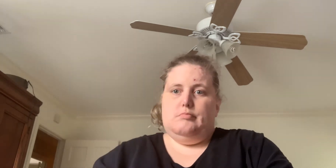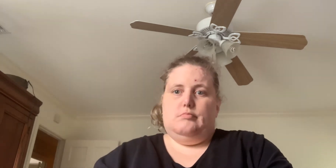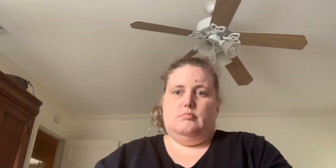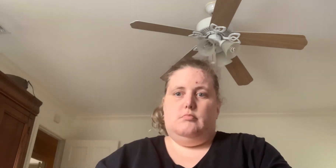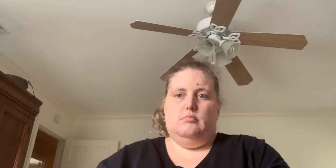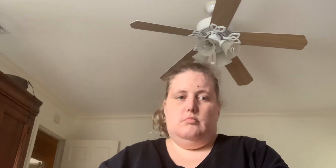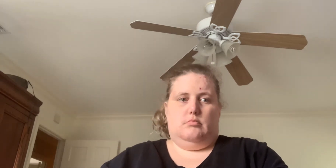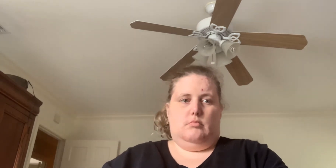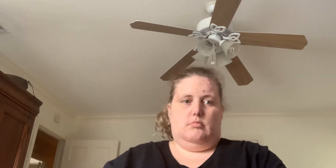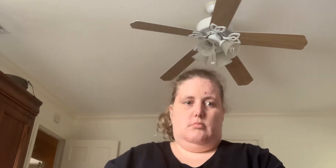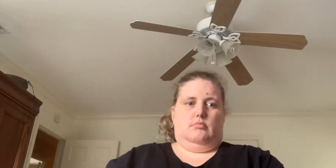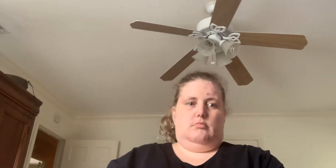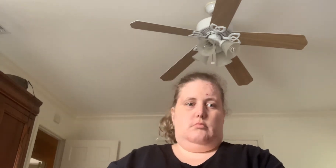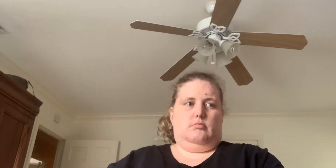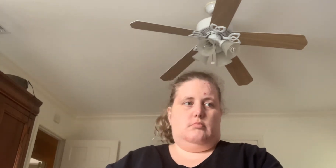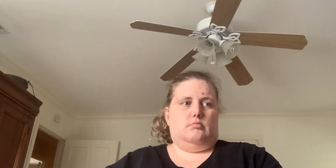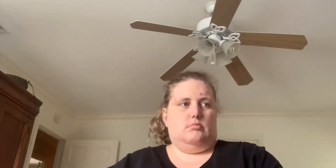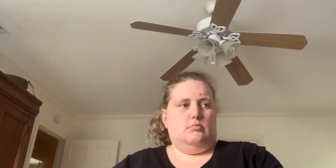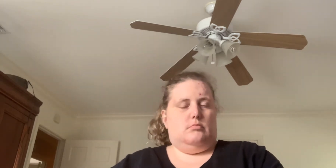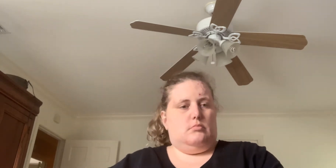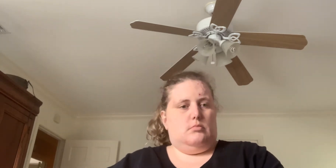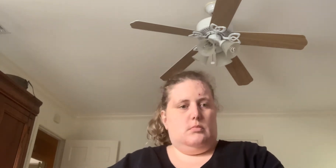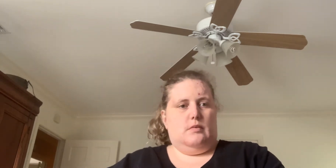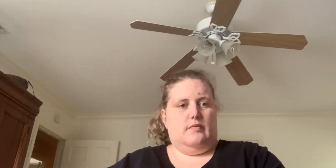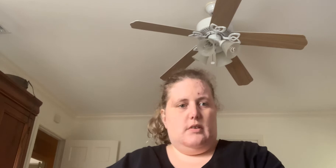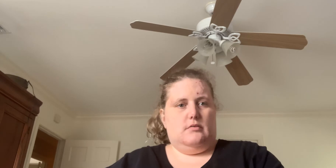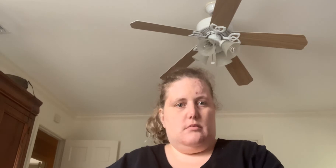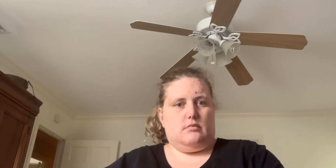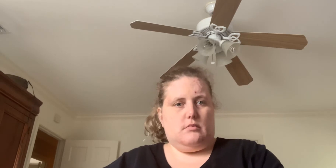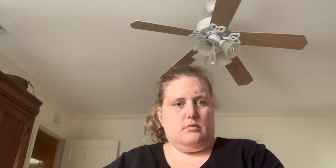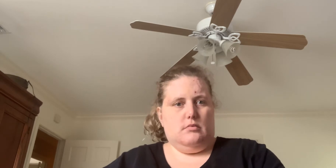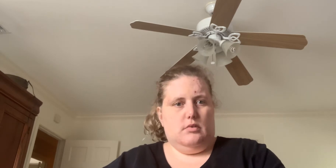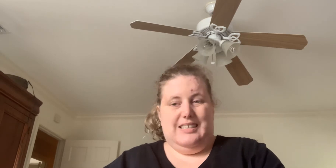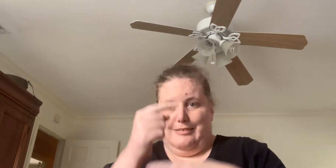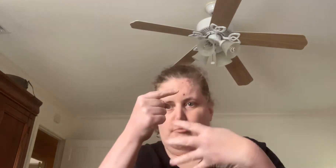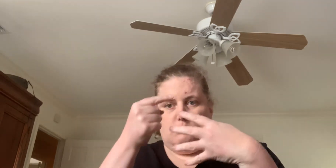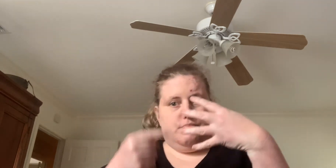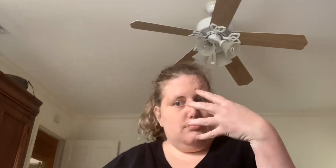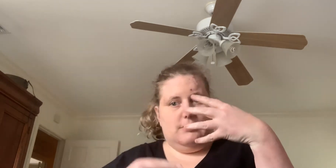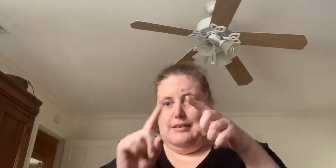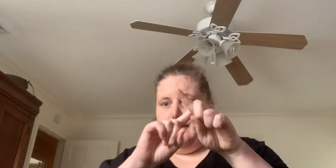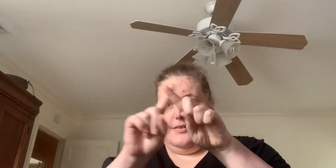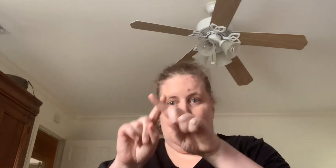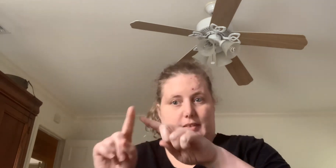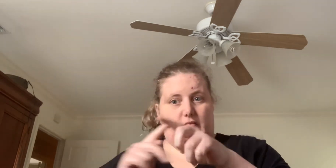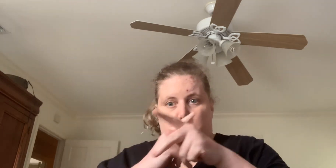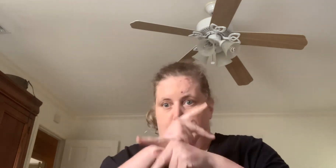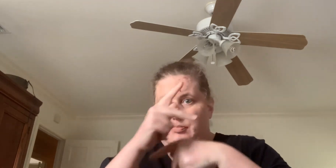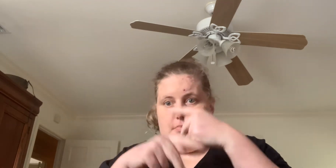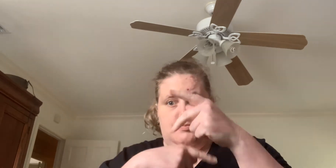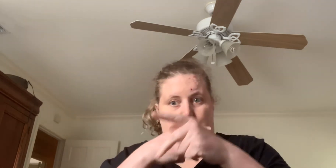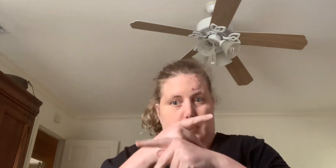We can do a lot of different types of mole ratios. So we want to write them all out so we can just have